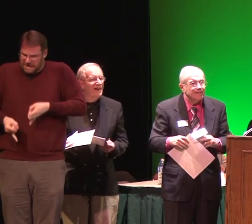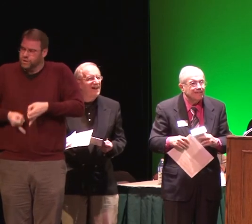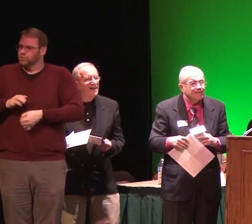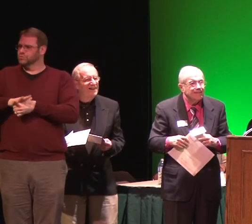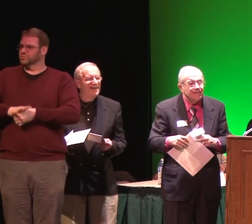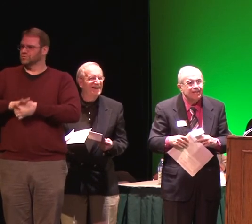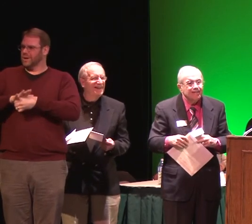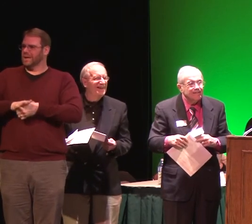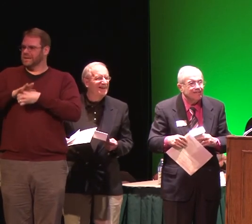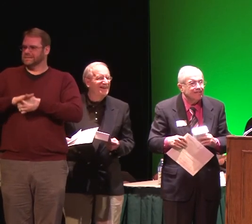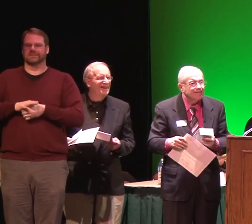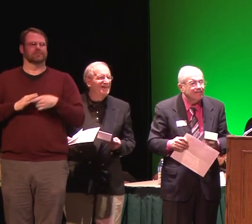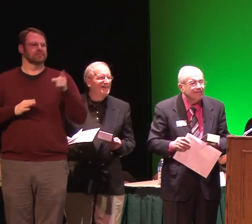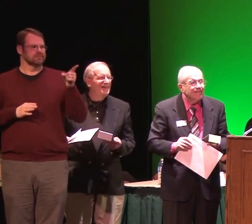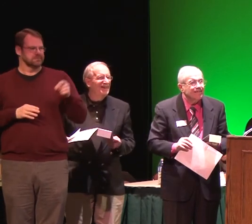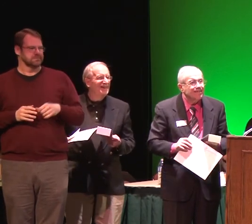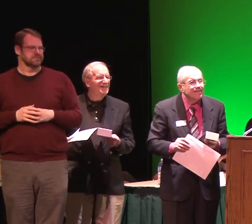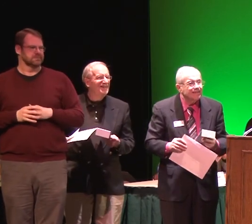Amy Santos.